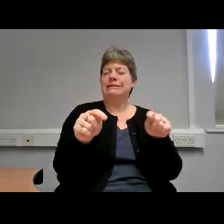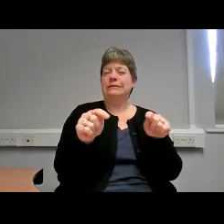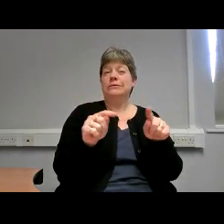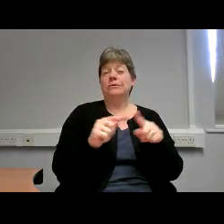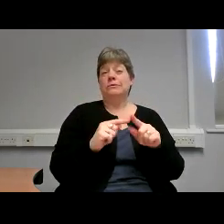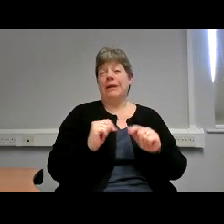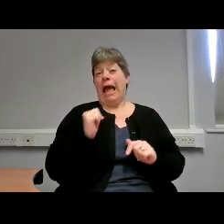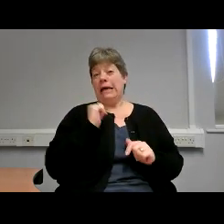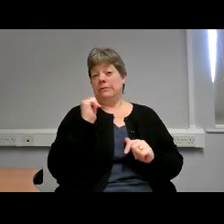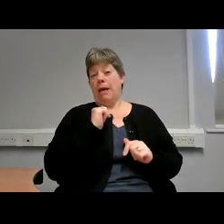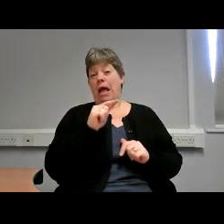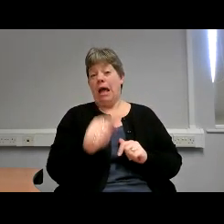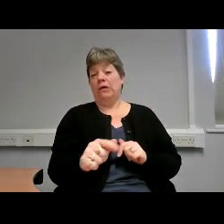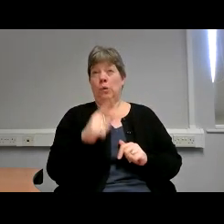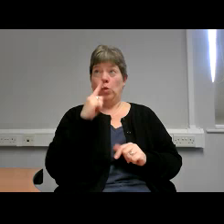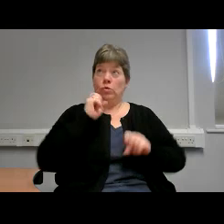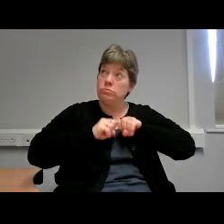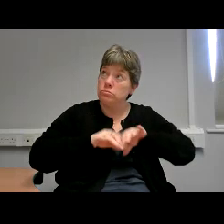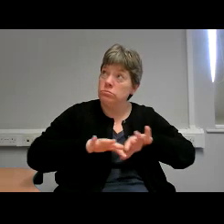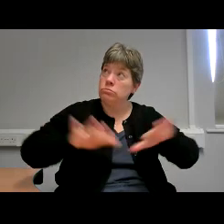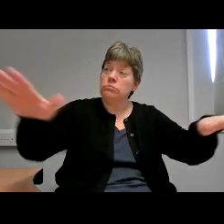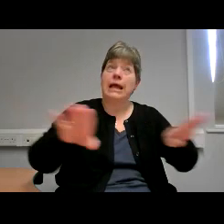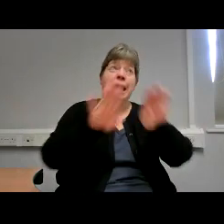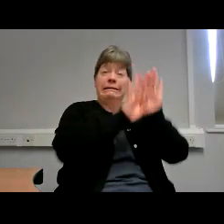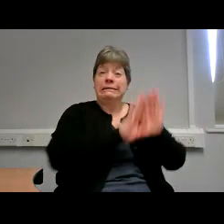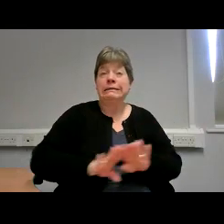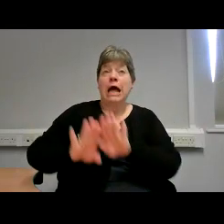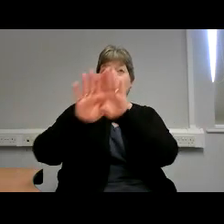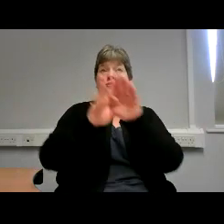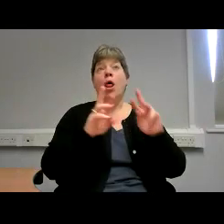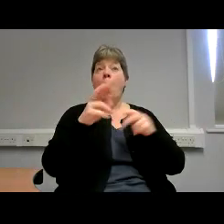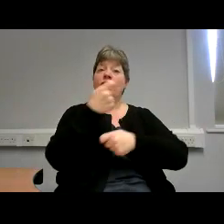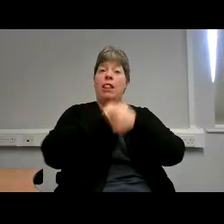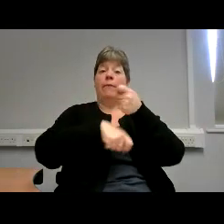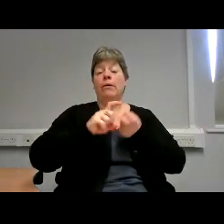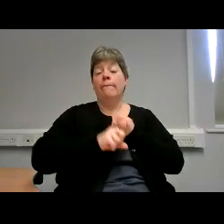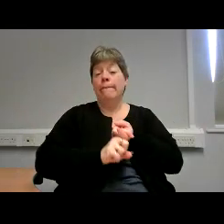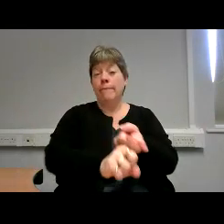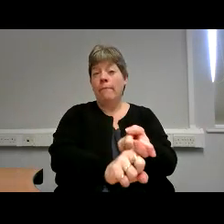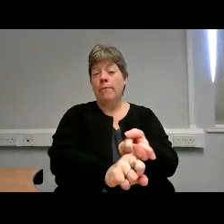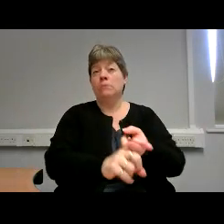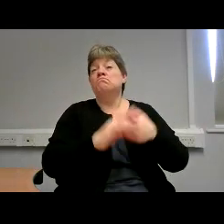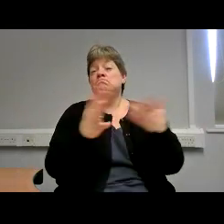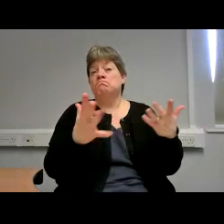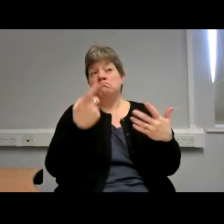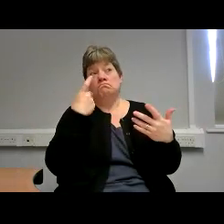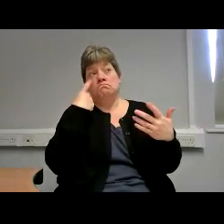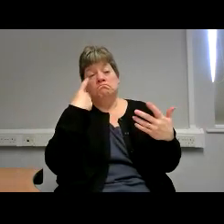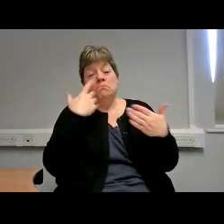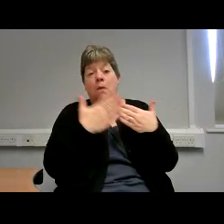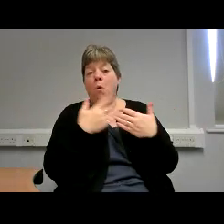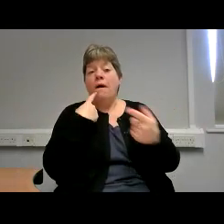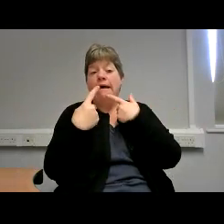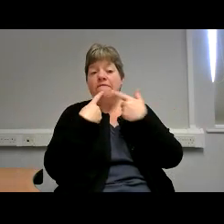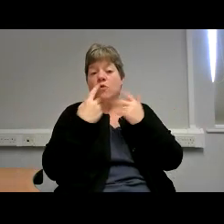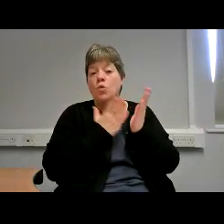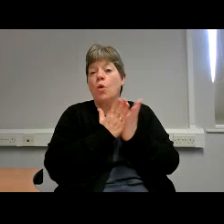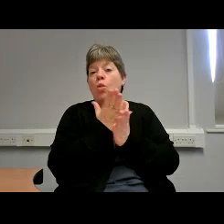anticipate that could be rolled out nationally to be more permanent, and we're just seeking more information as we go